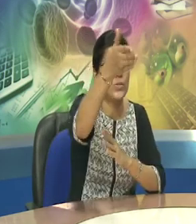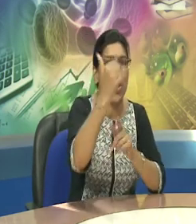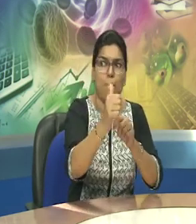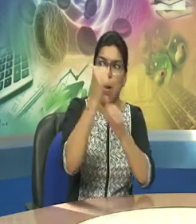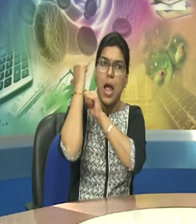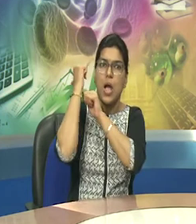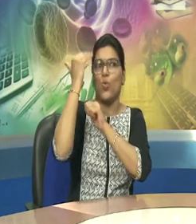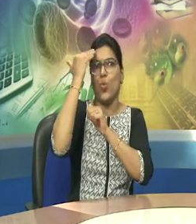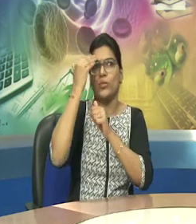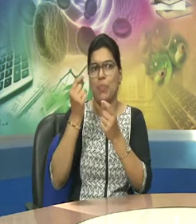achieving